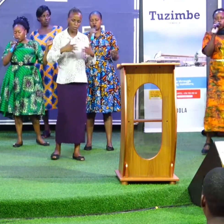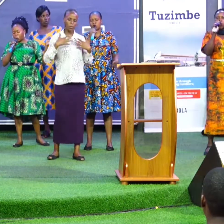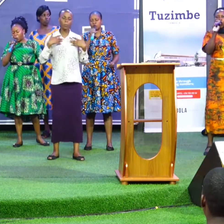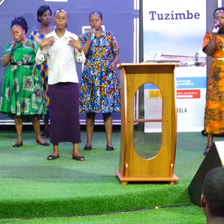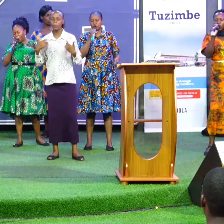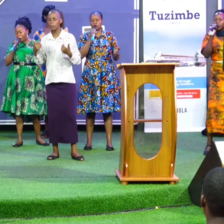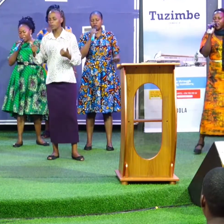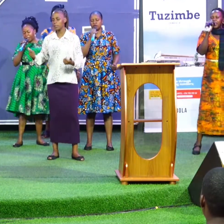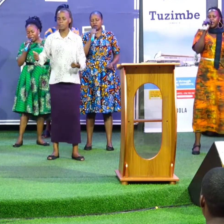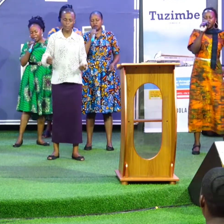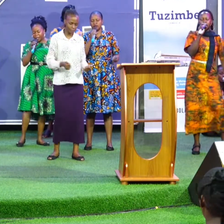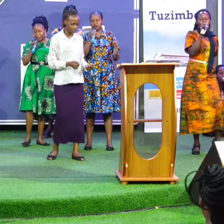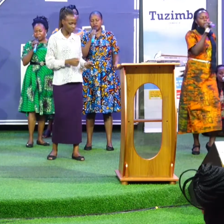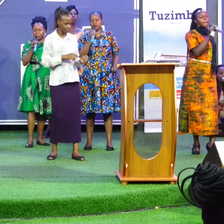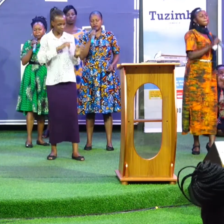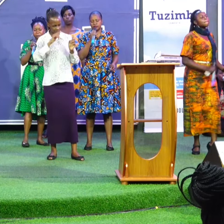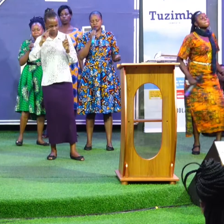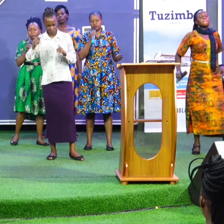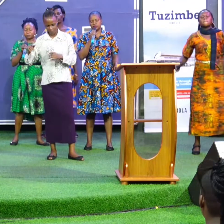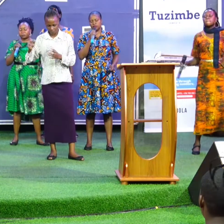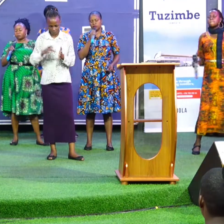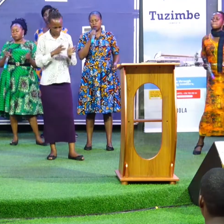Yesu mponye, oh Zize